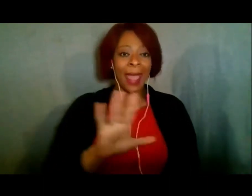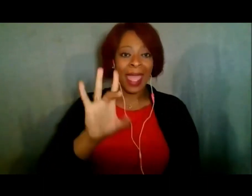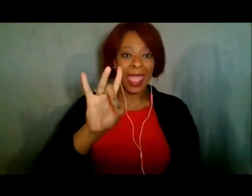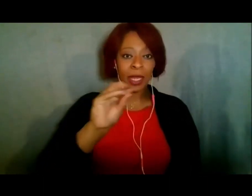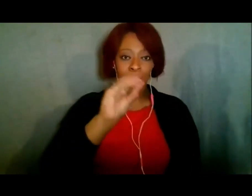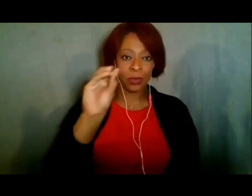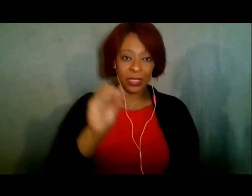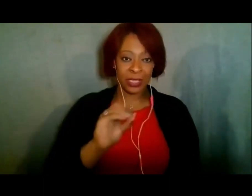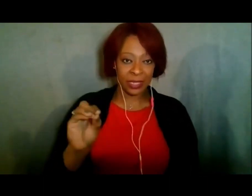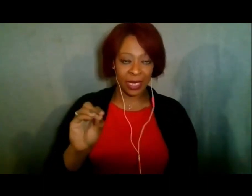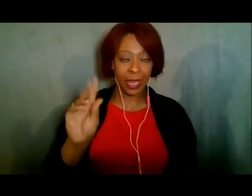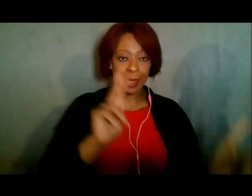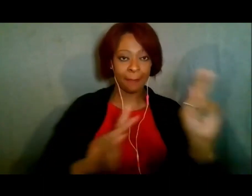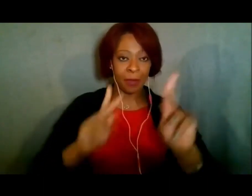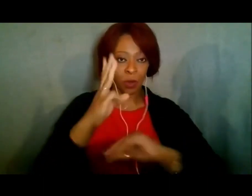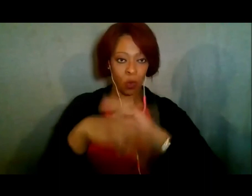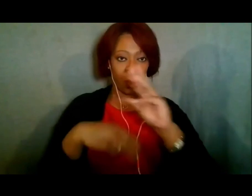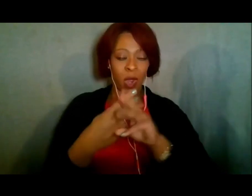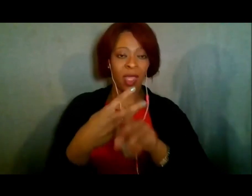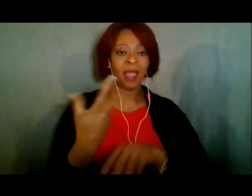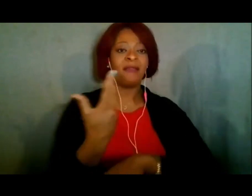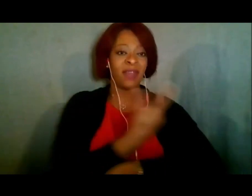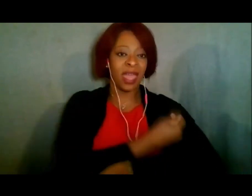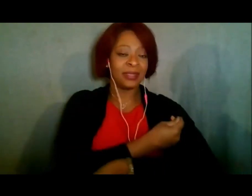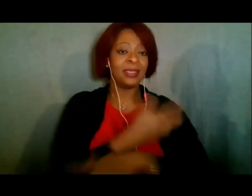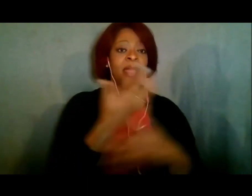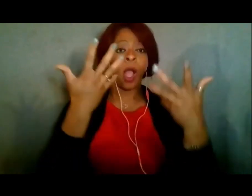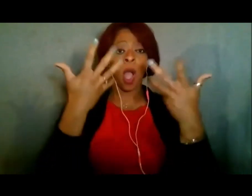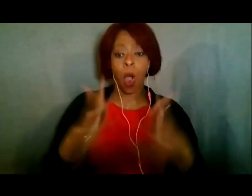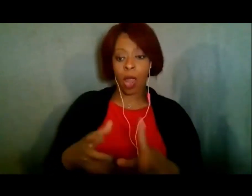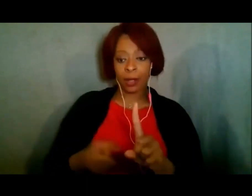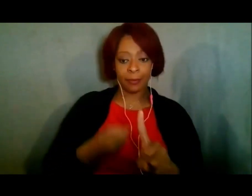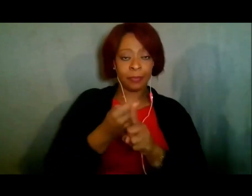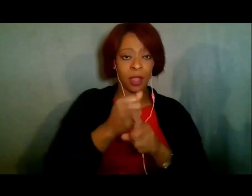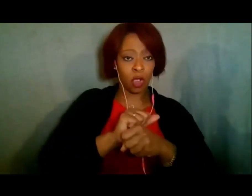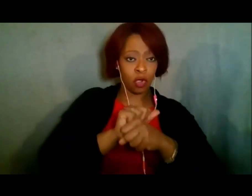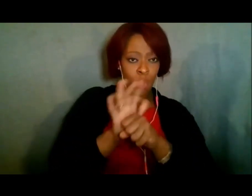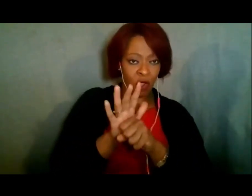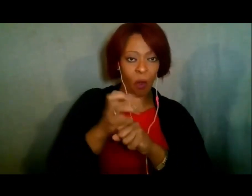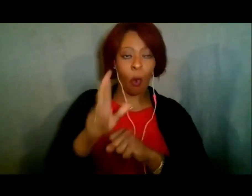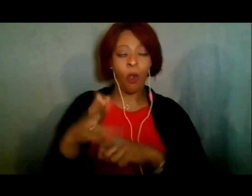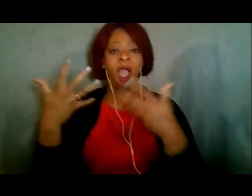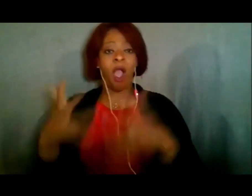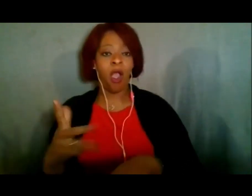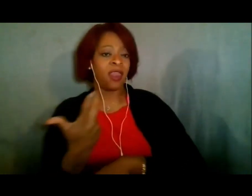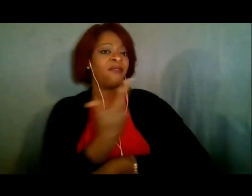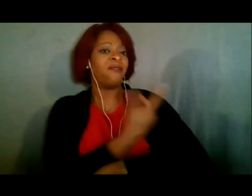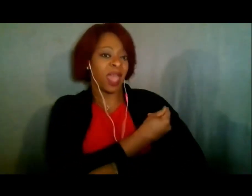population who have either had COVID or had the vaccine